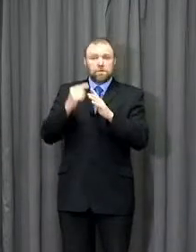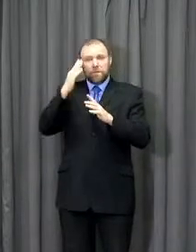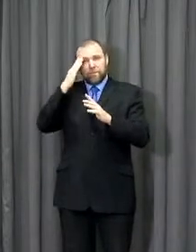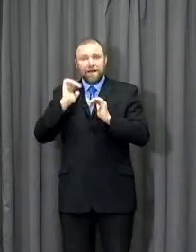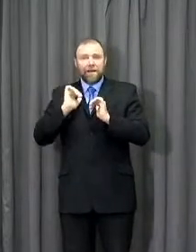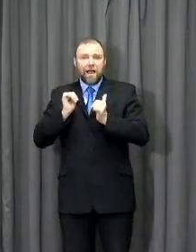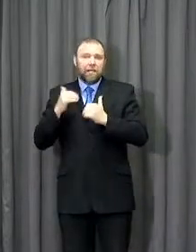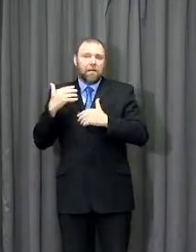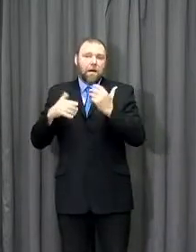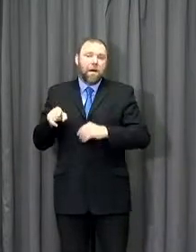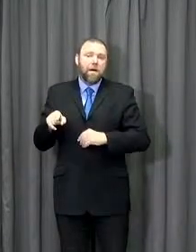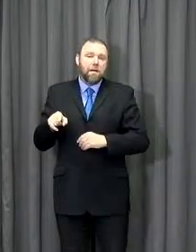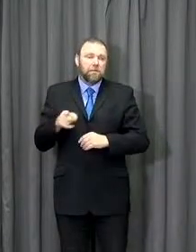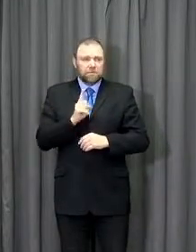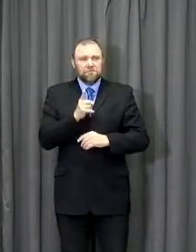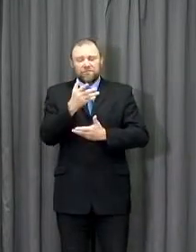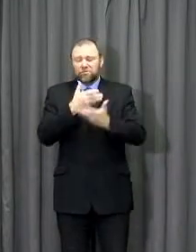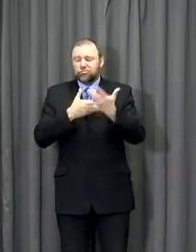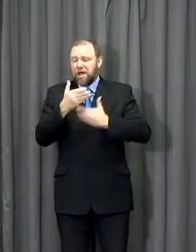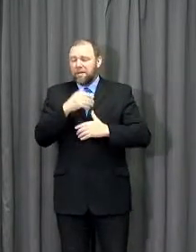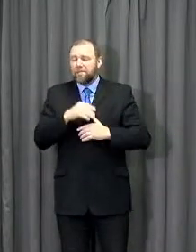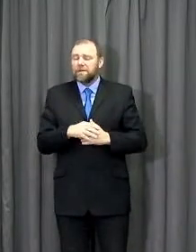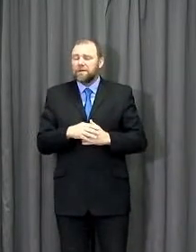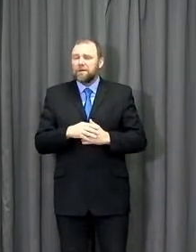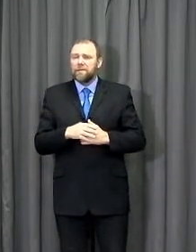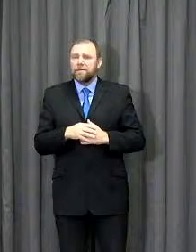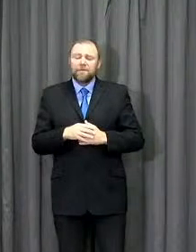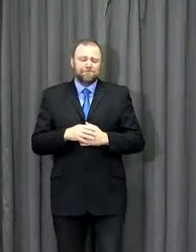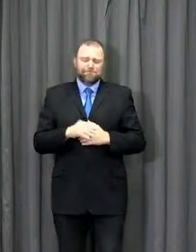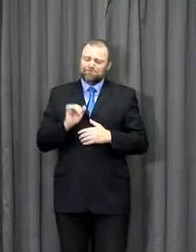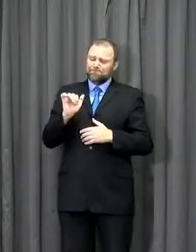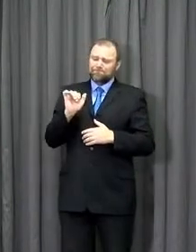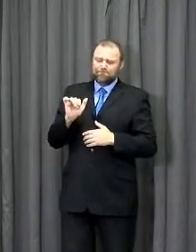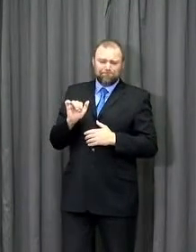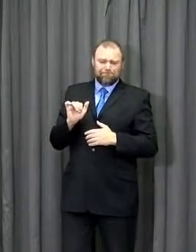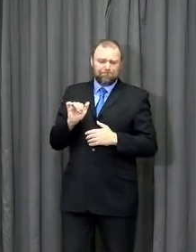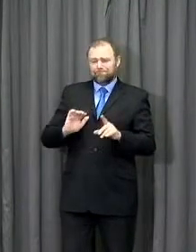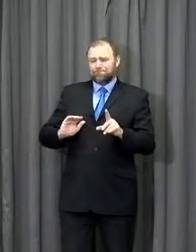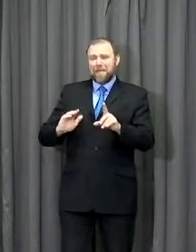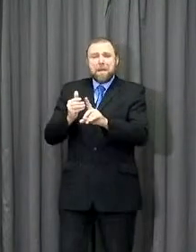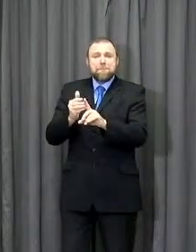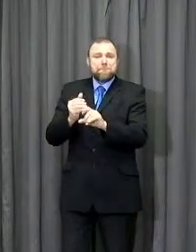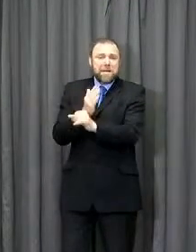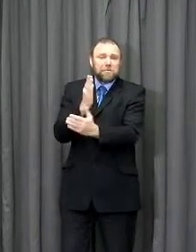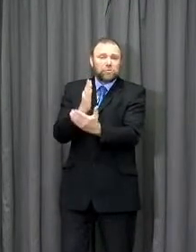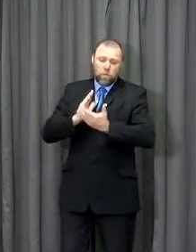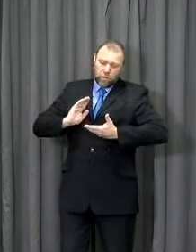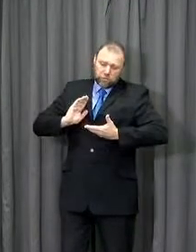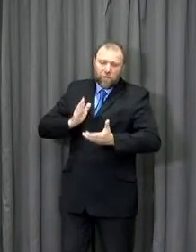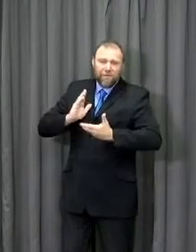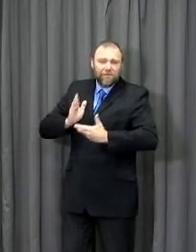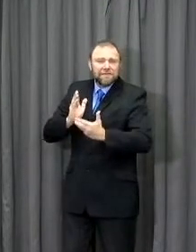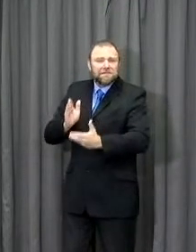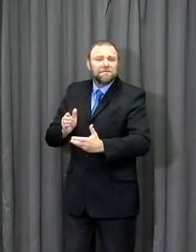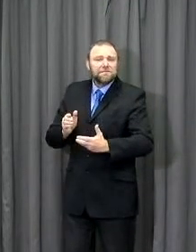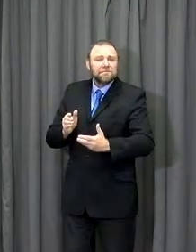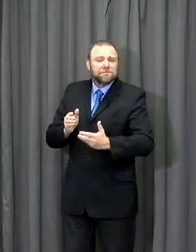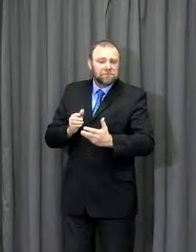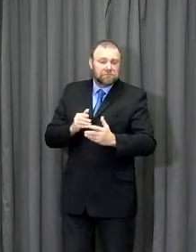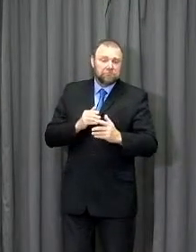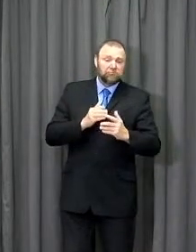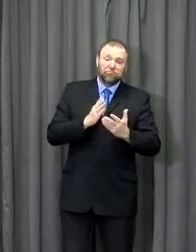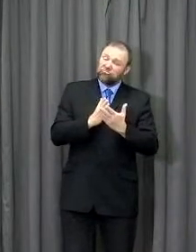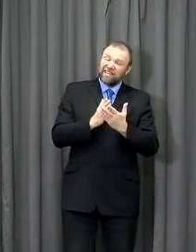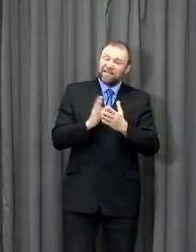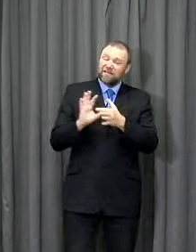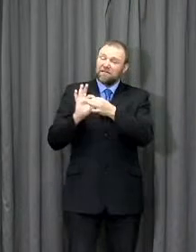sort of things you describe. And we've tried to make sure that there are services and systems of support through schools. Teachers are